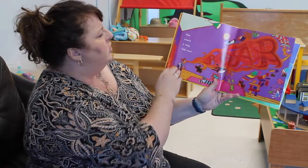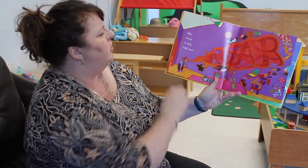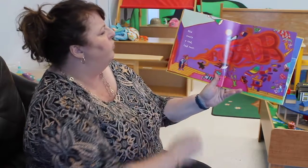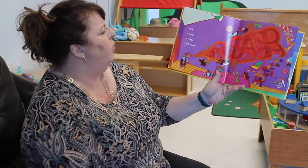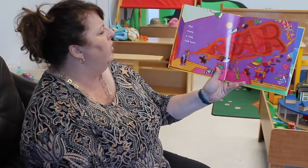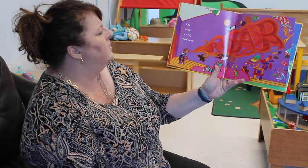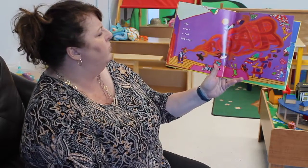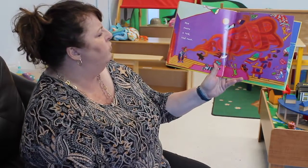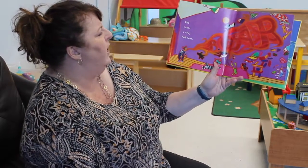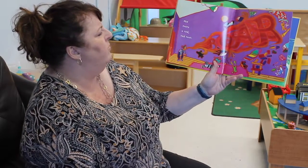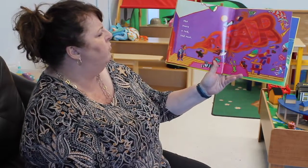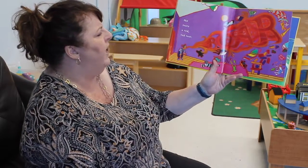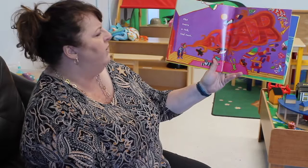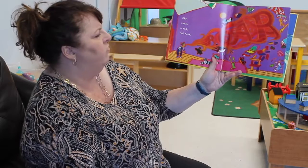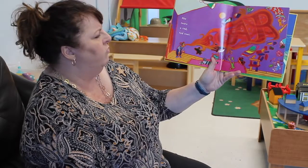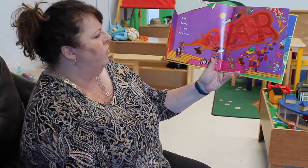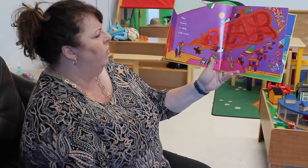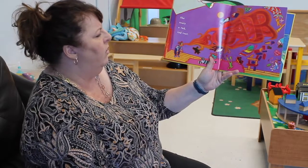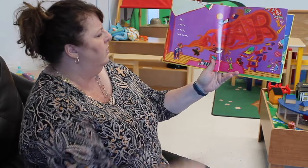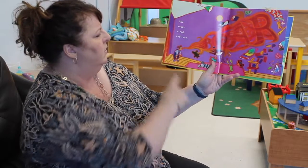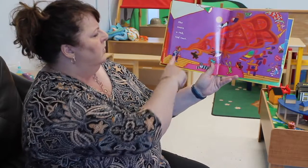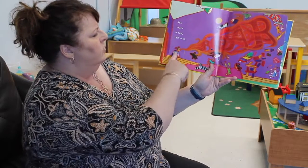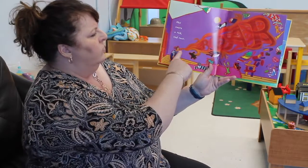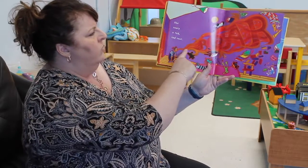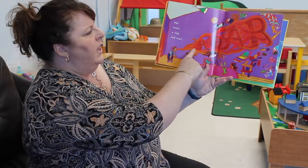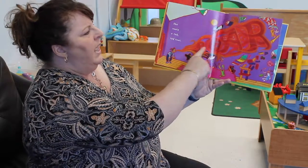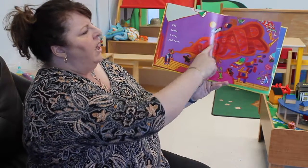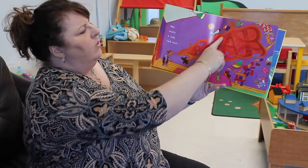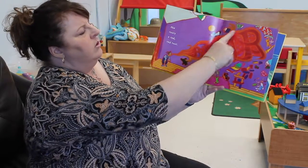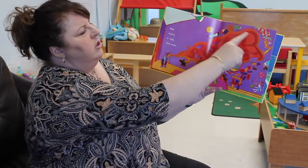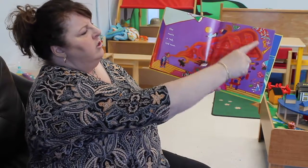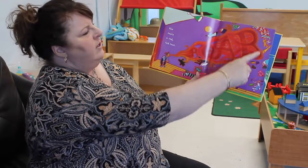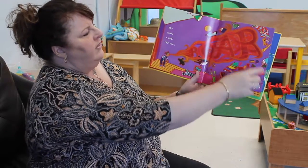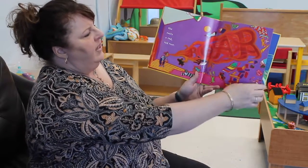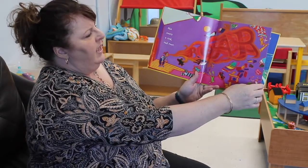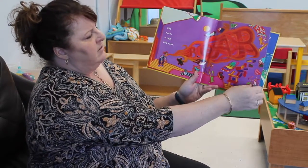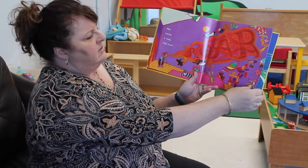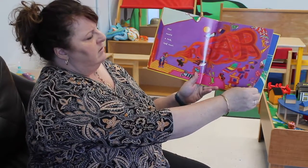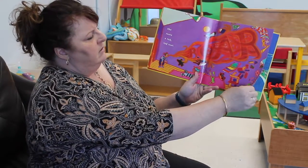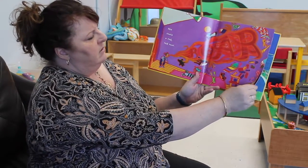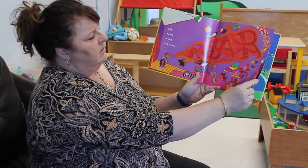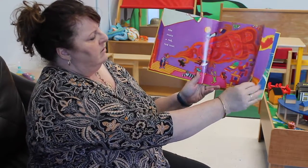She roars a red, red roar. Wow, look at that.